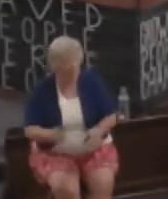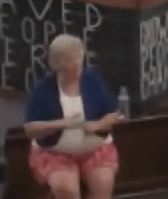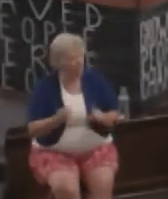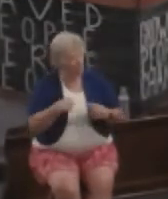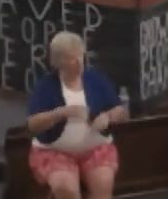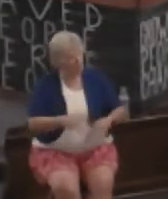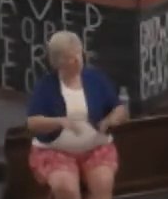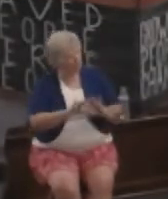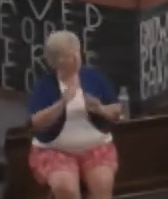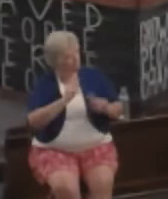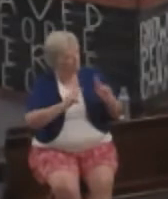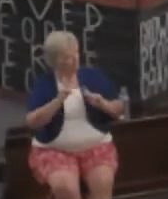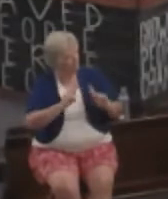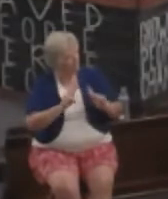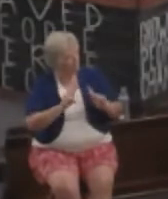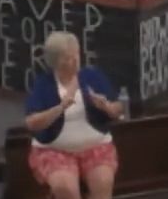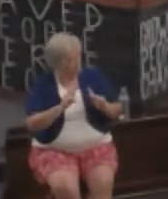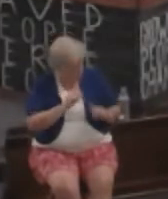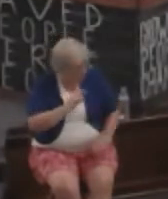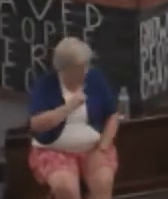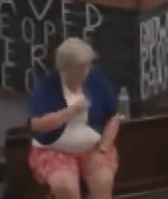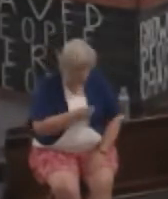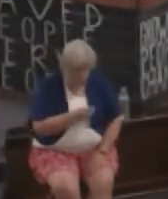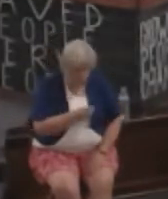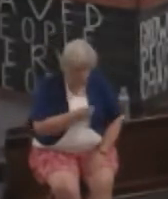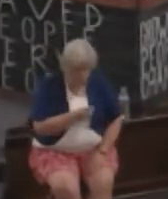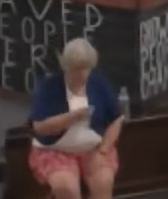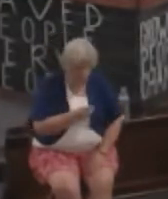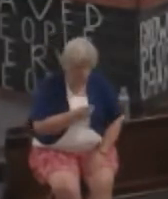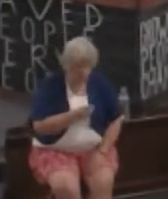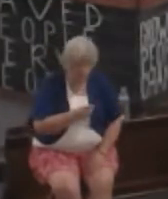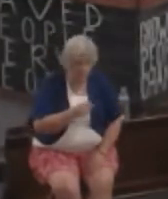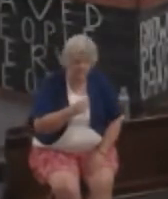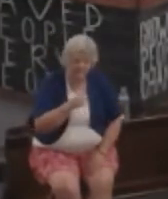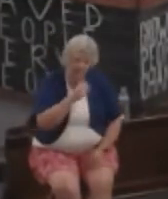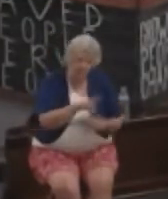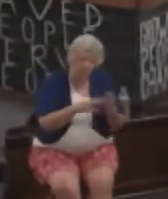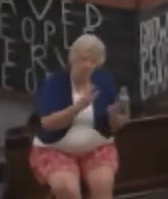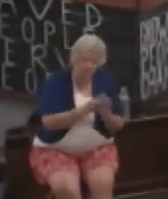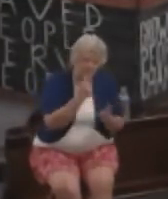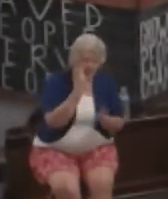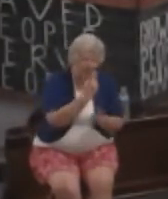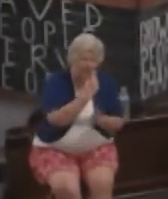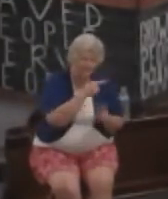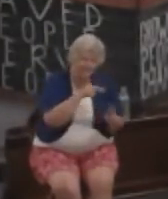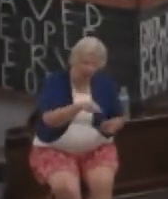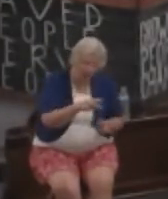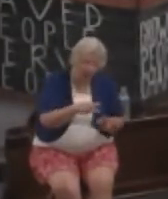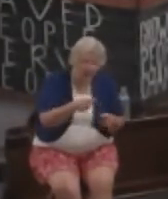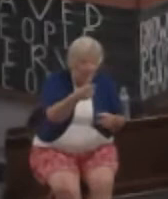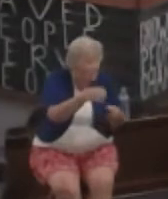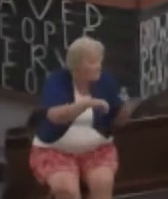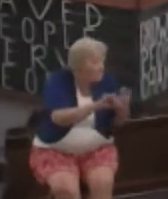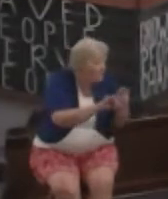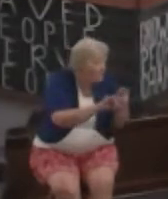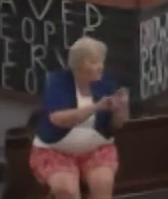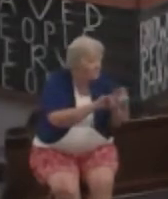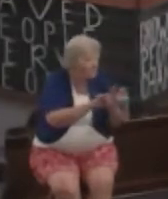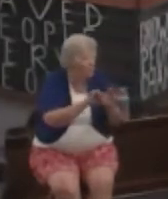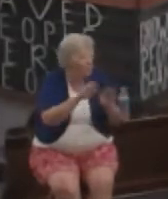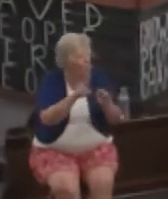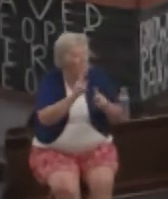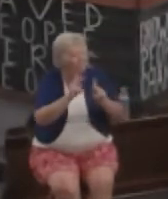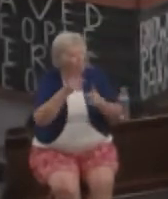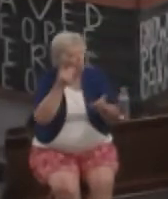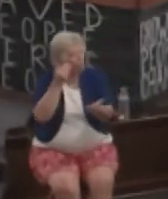people. We are important people. Not to the world. And maybe not even to the people who are closest to